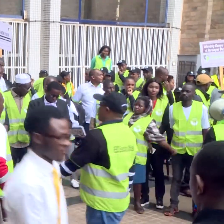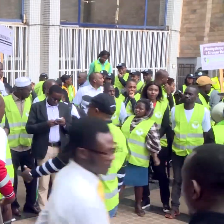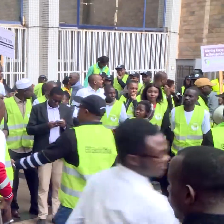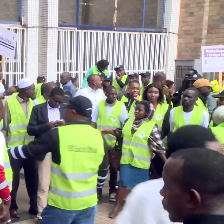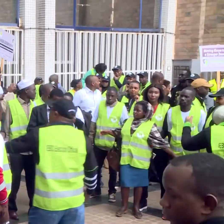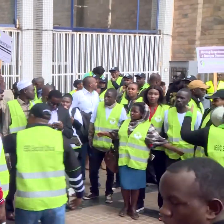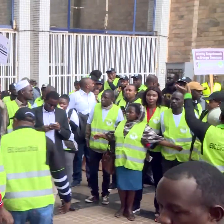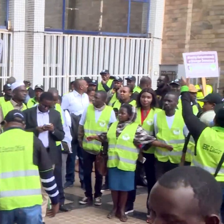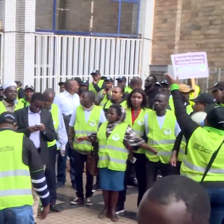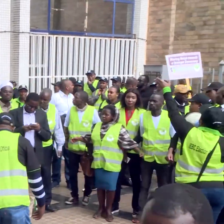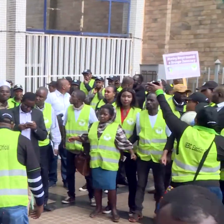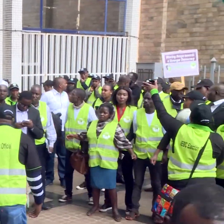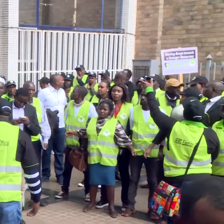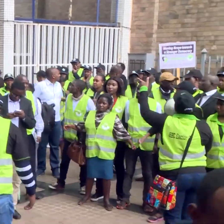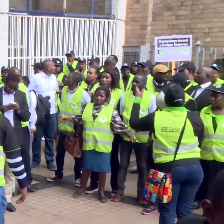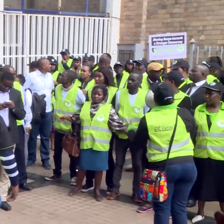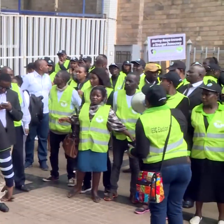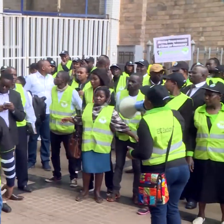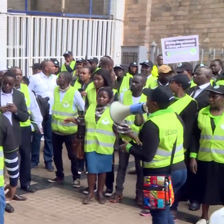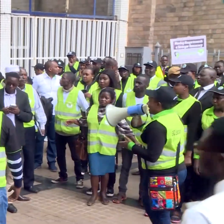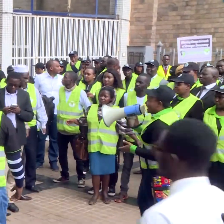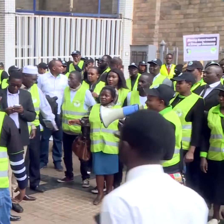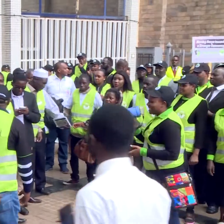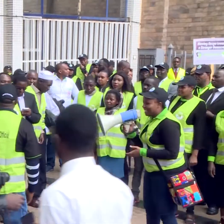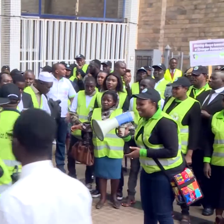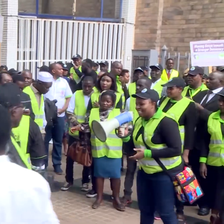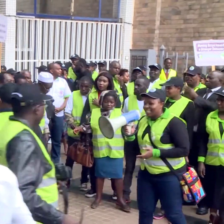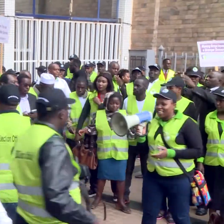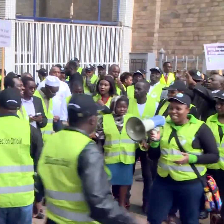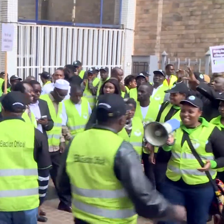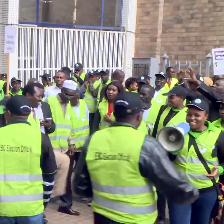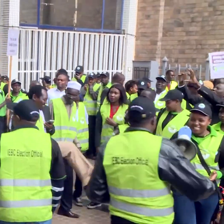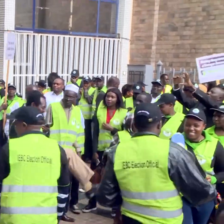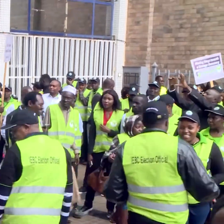Juliet, please create space.